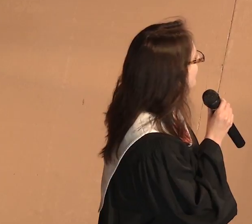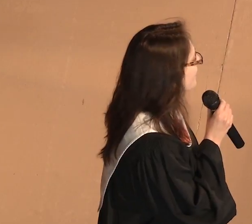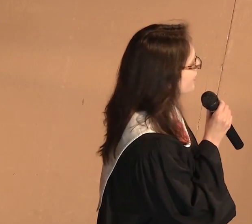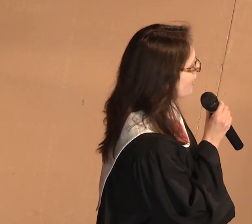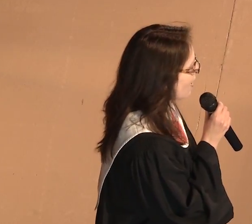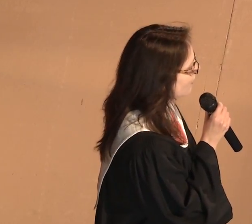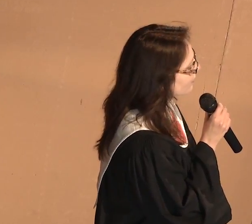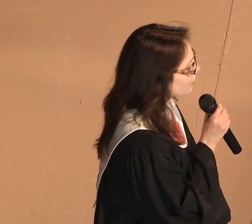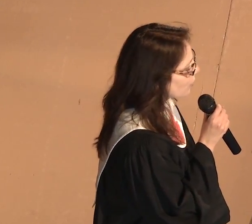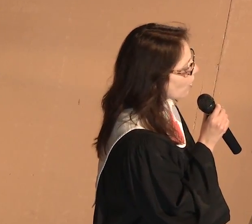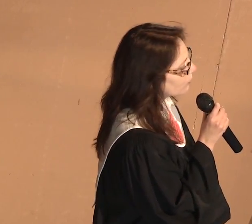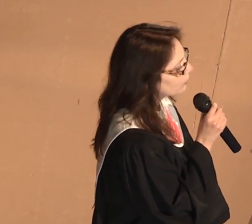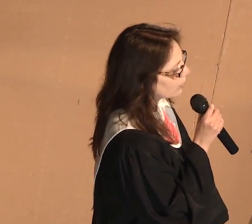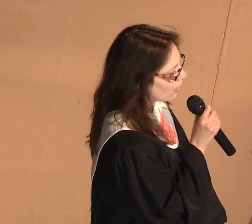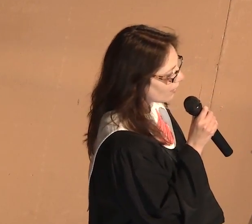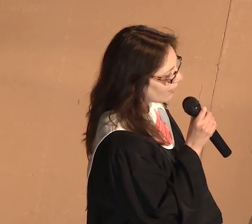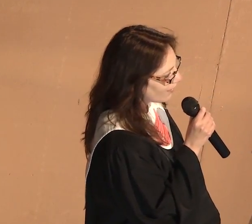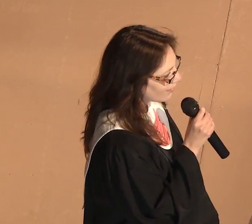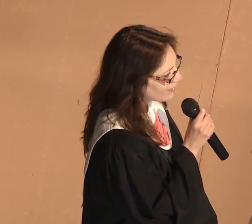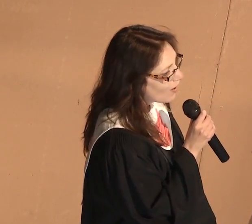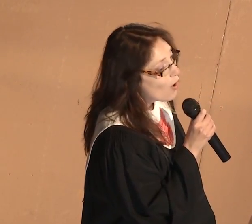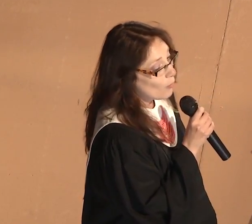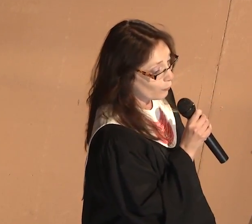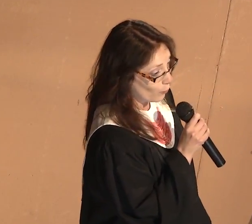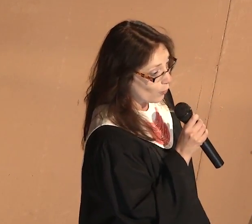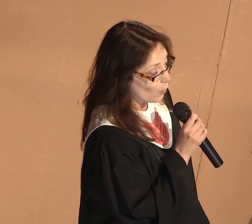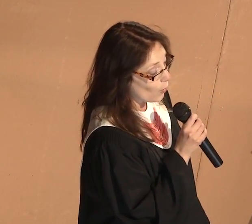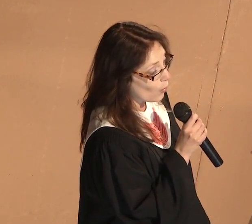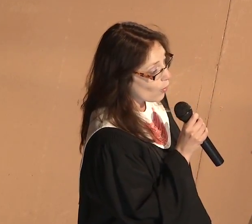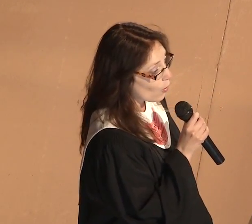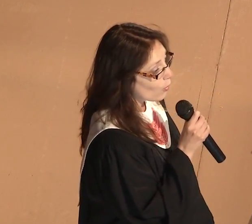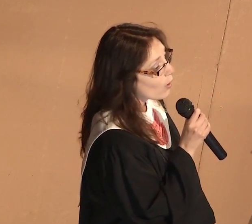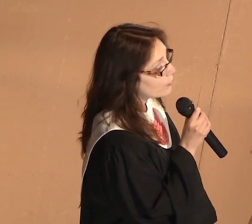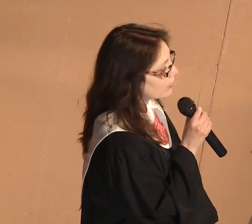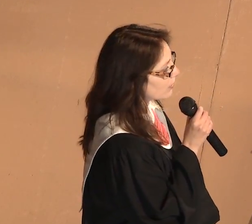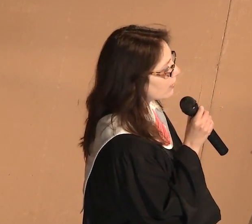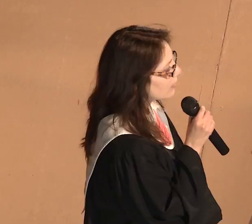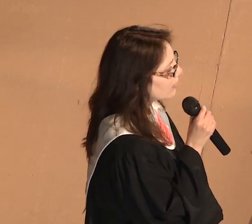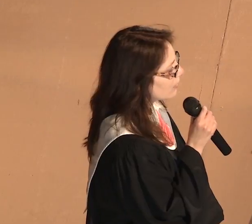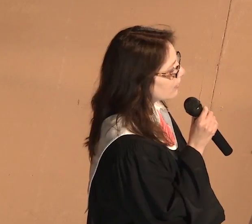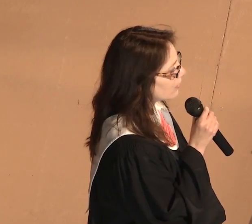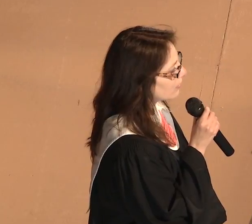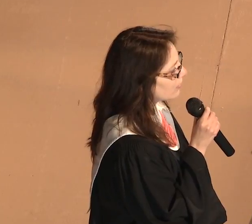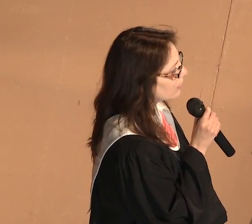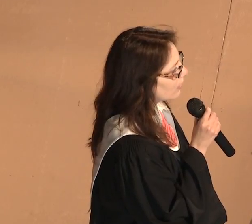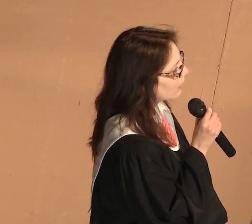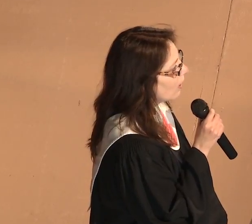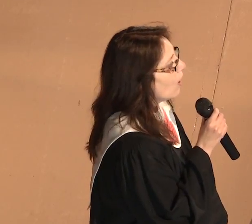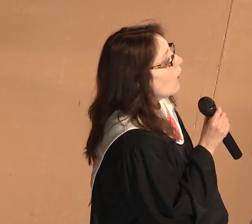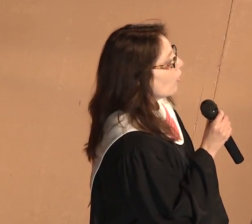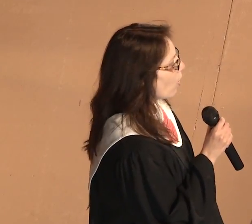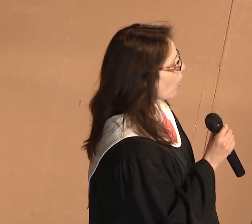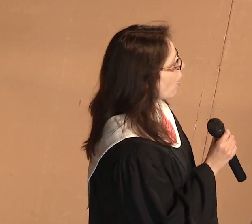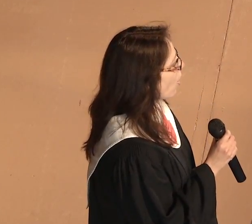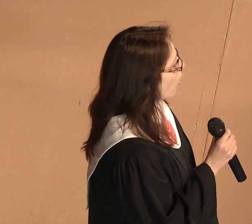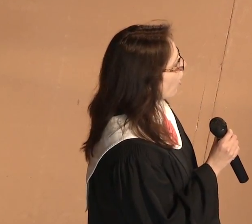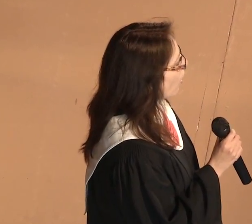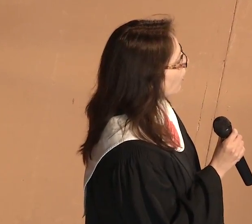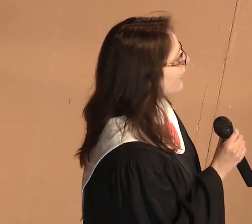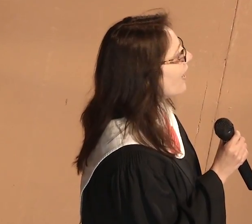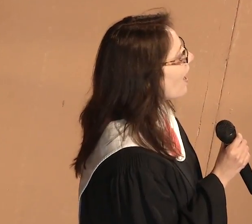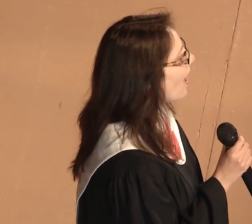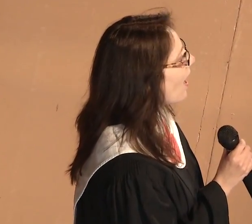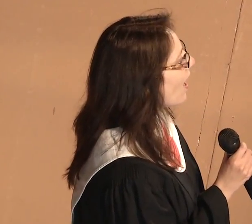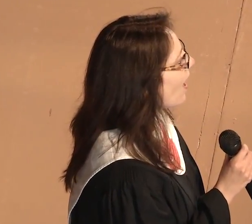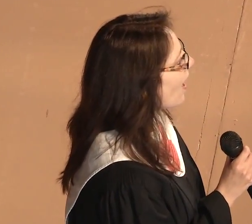Canada, we stand on guard for thee.